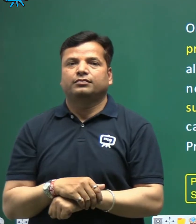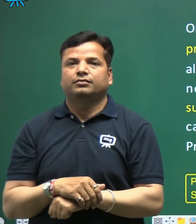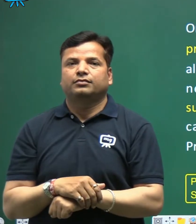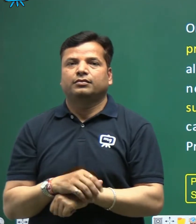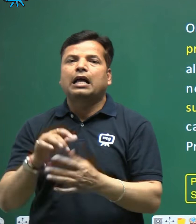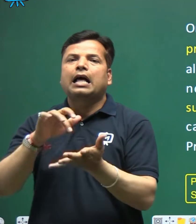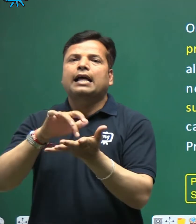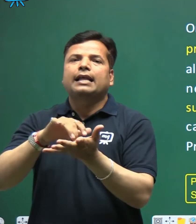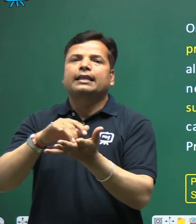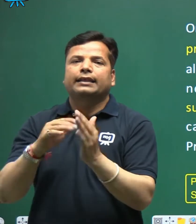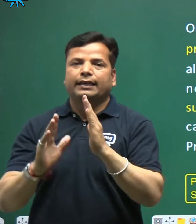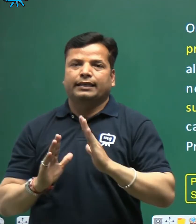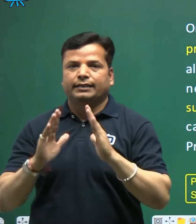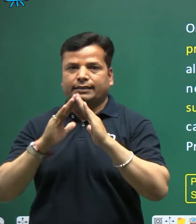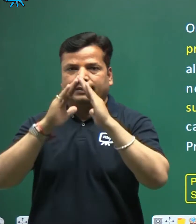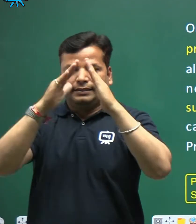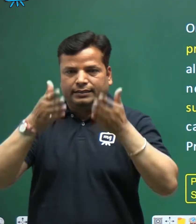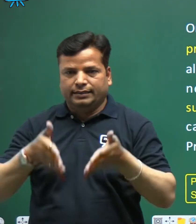there lived